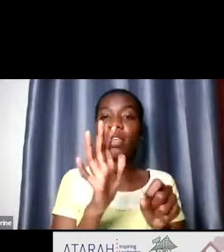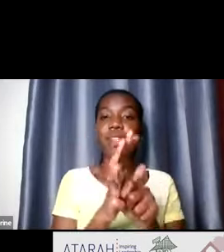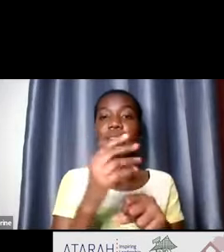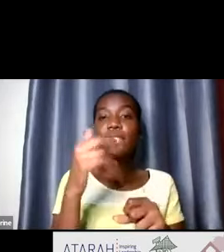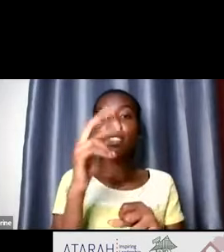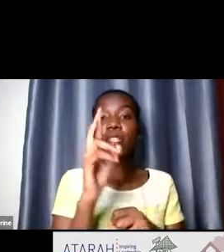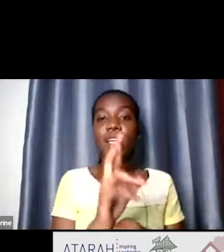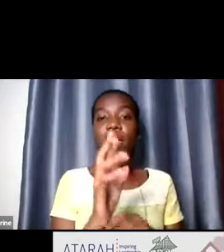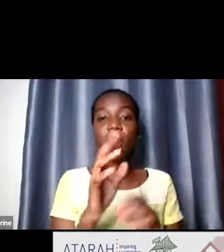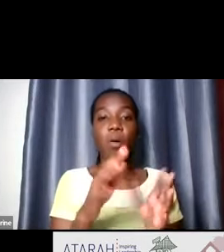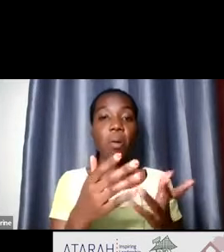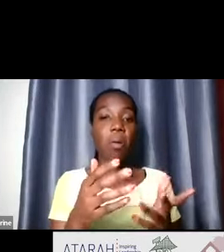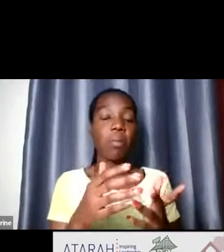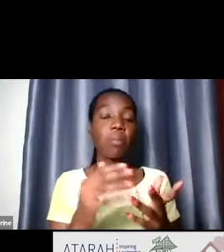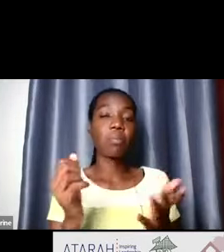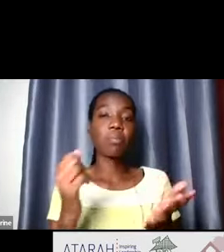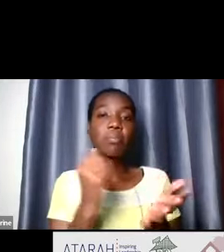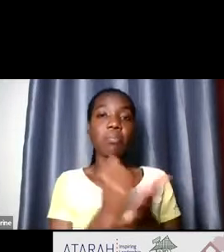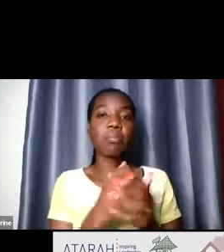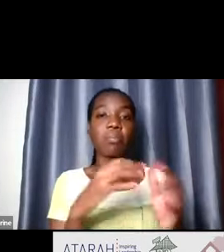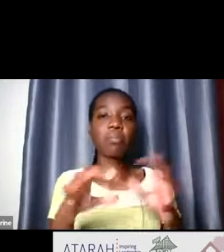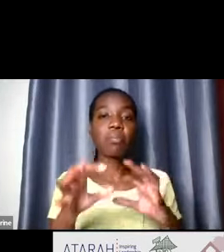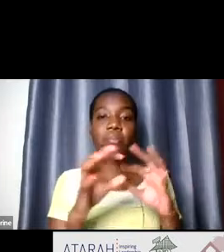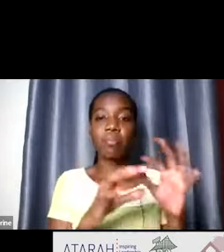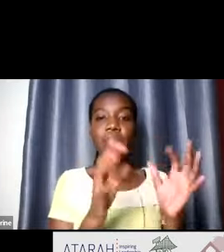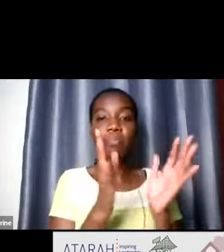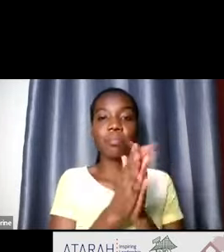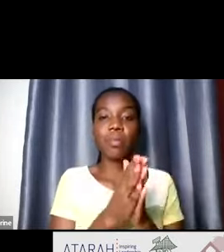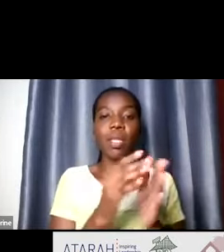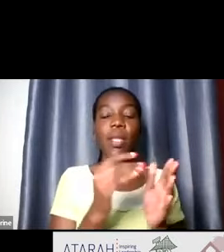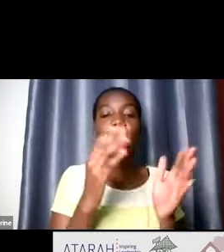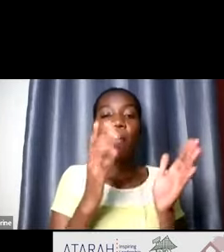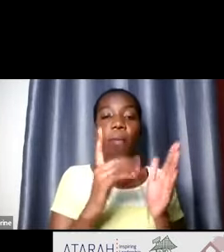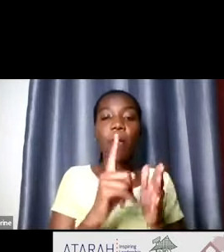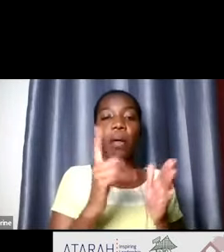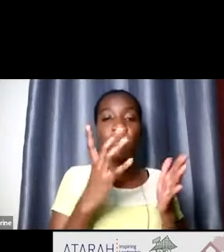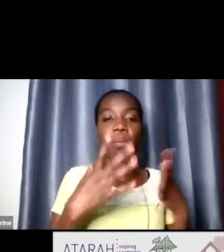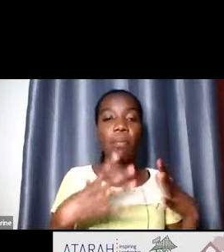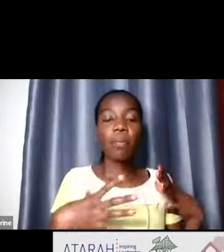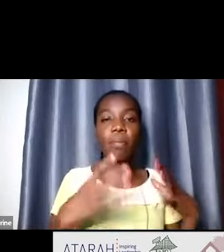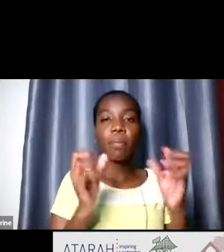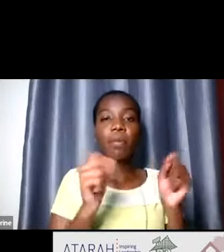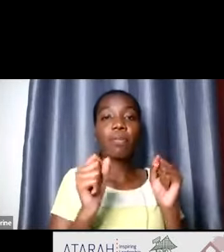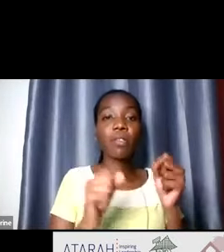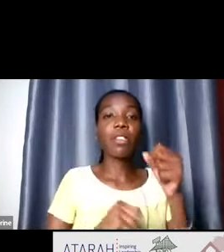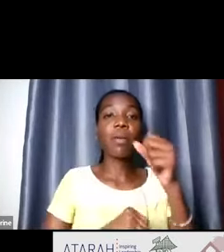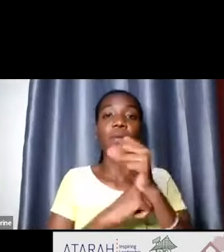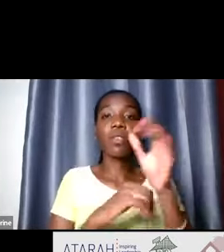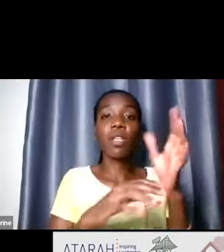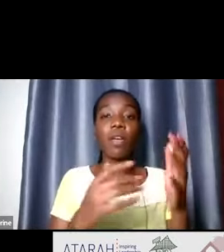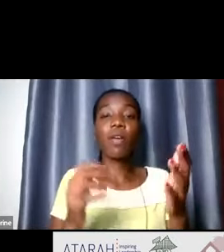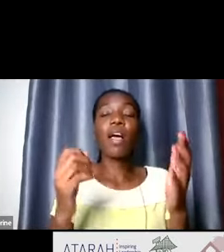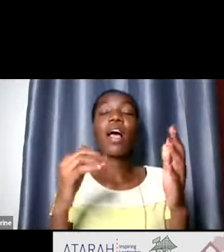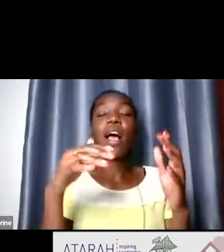employers are struggling with. How can one support an alcoholic